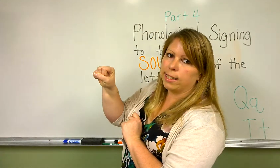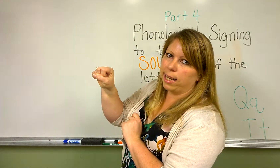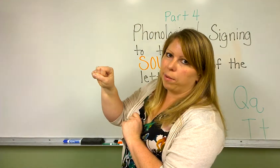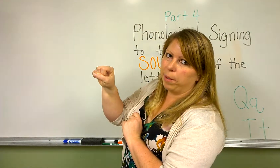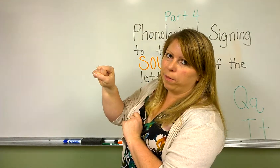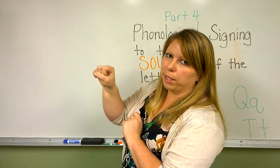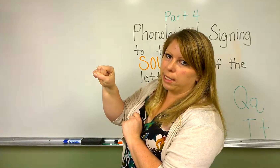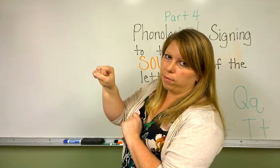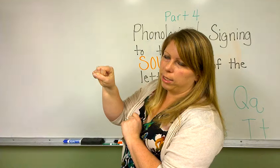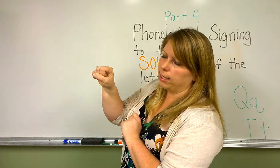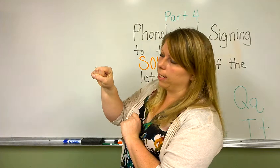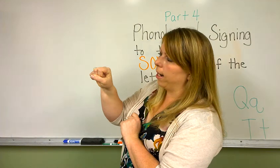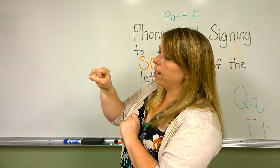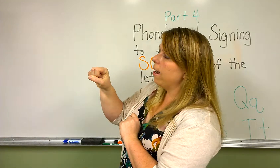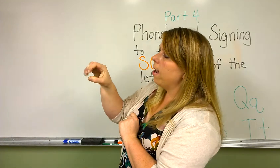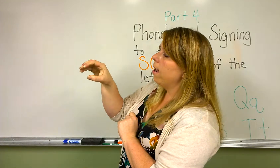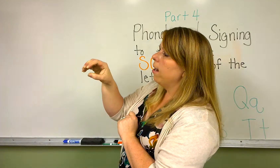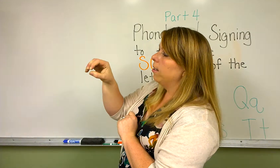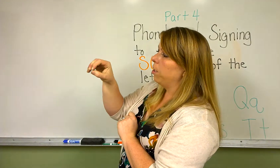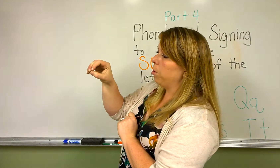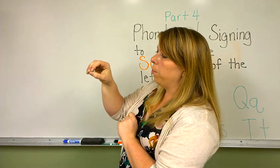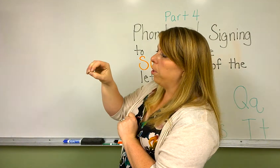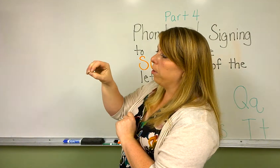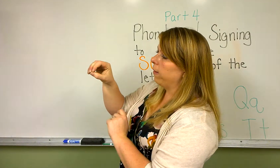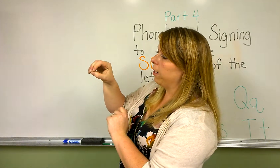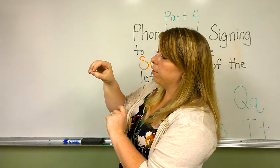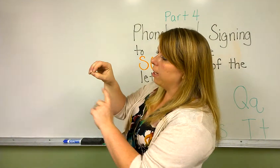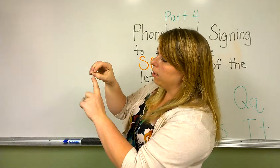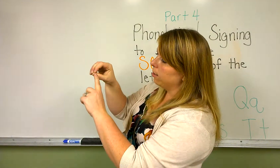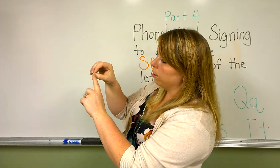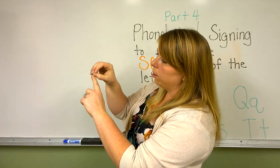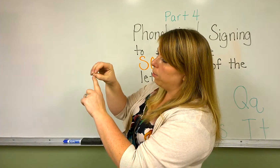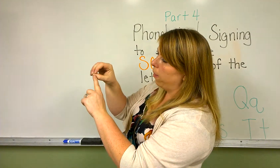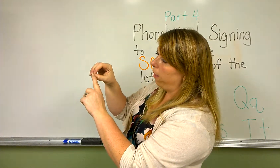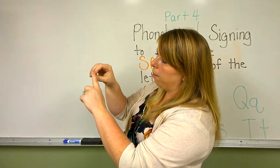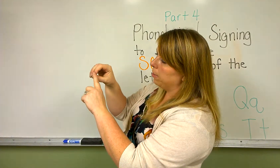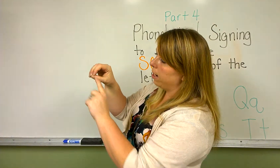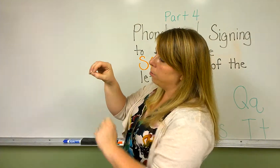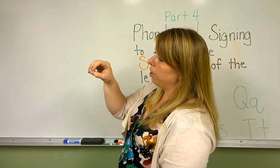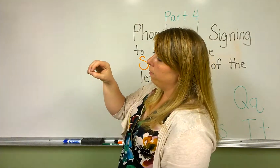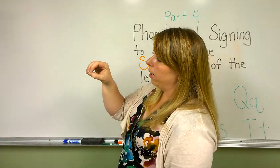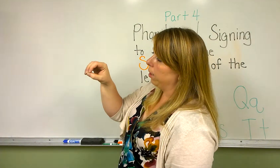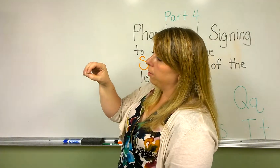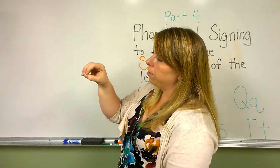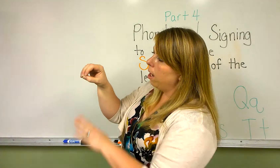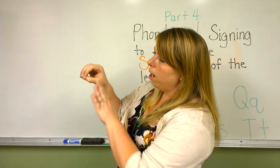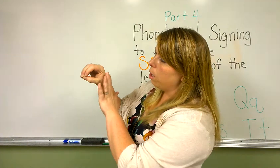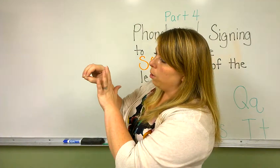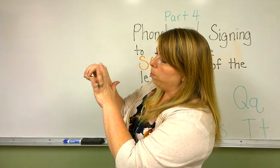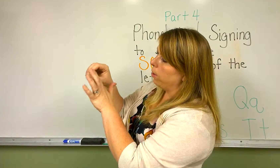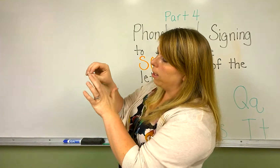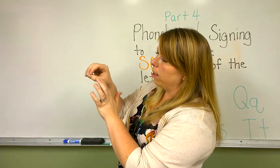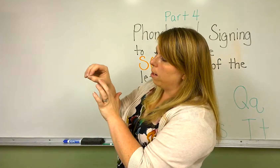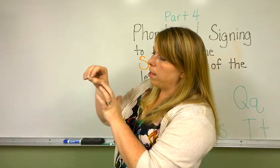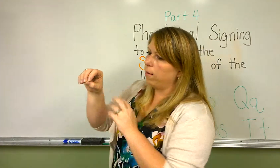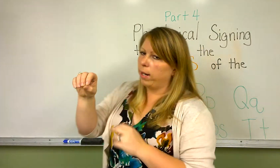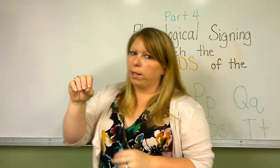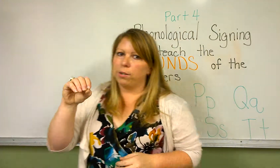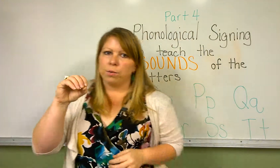that would be for a different sign. So you put your fingers in a circle with thumb touching fingers. You put the thumb and the finger towards